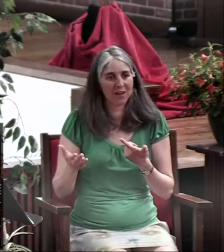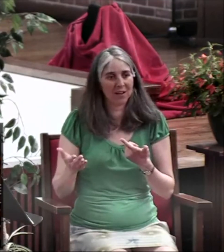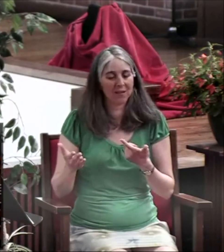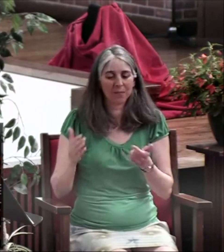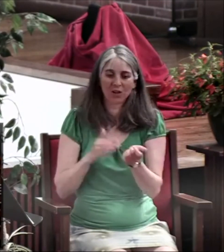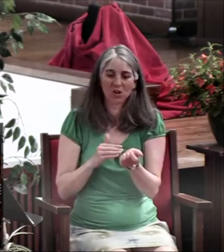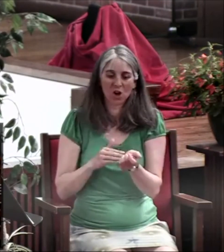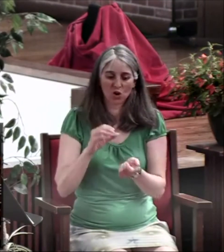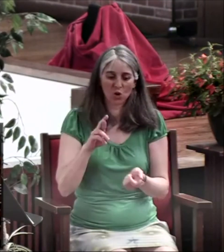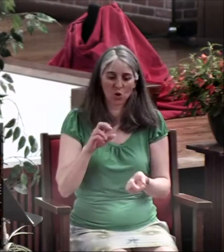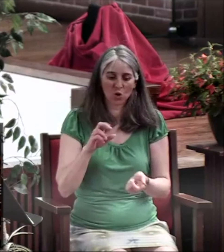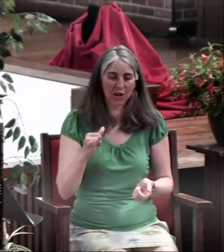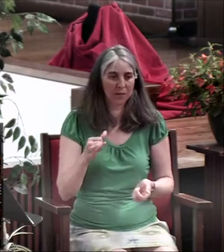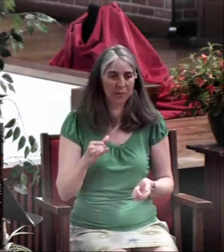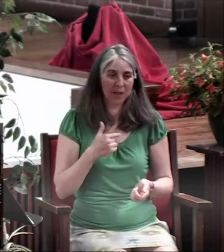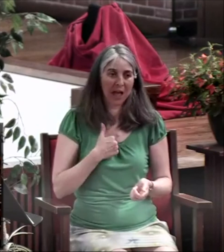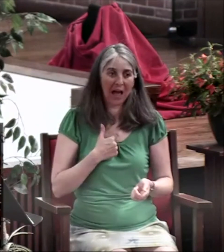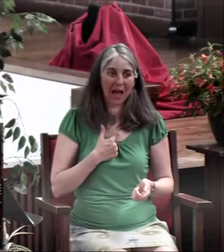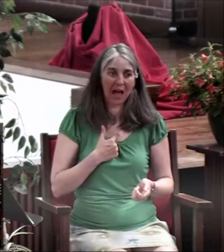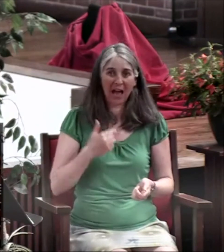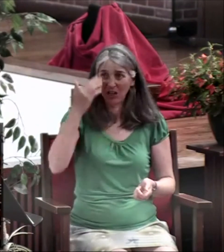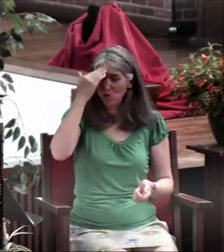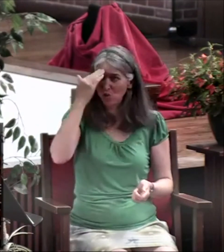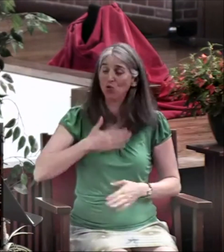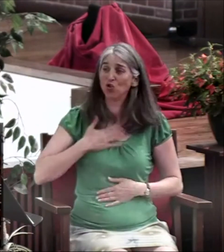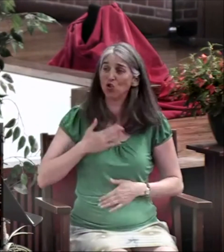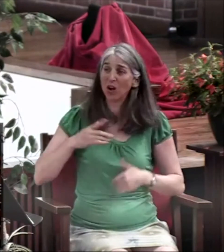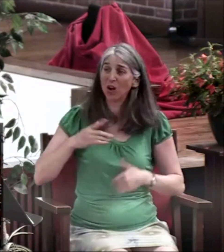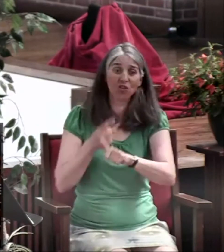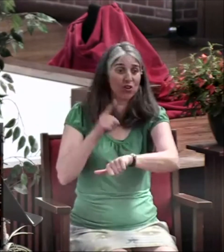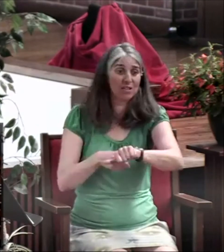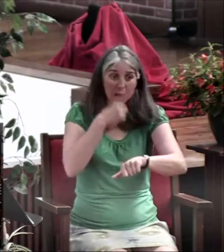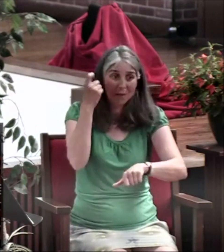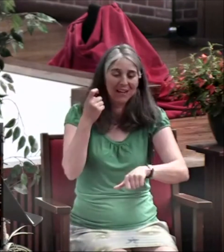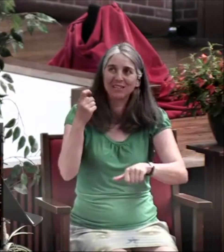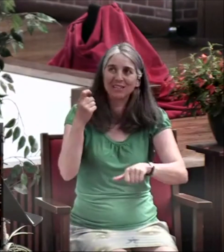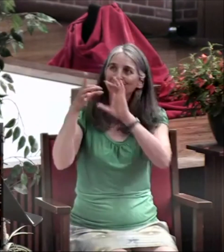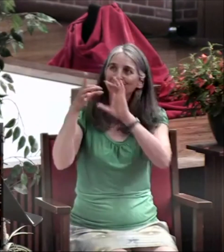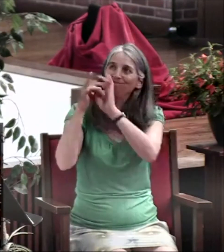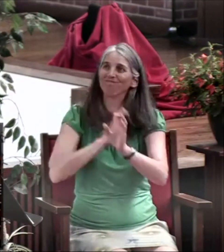Dr. Craig said, I came to know joy for the very first time.